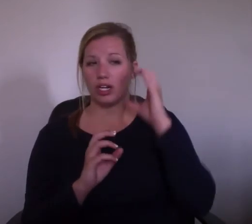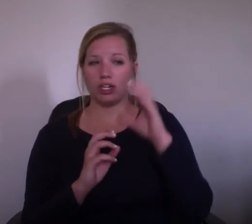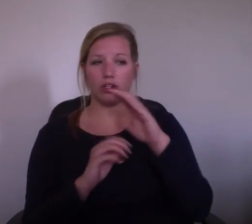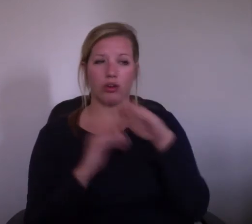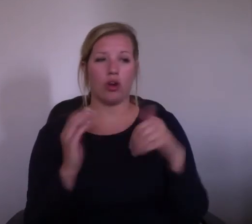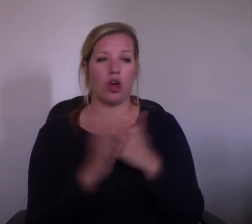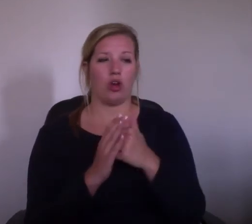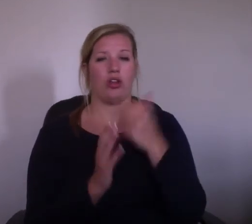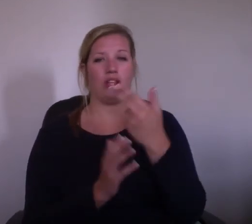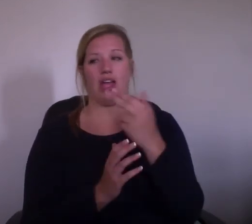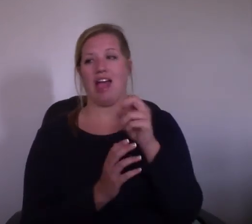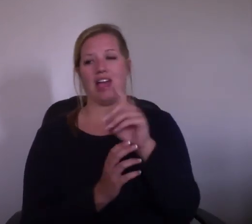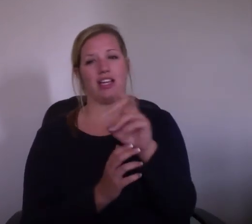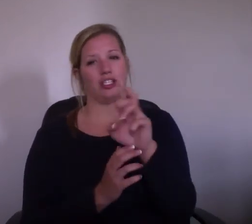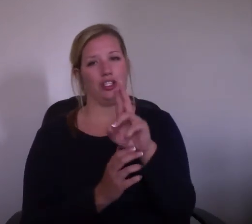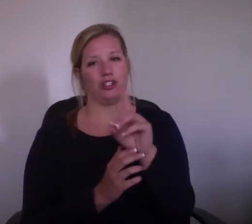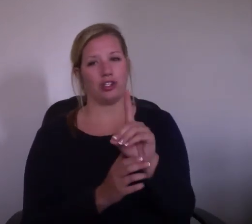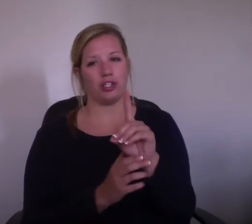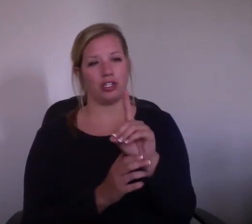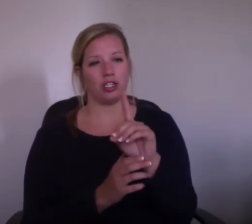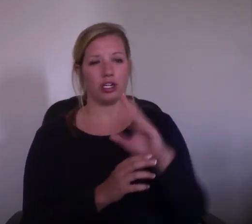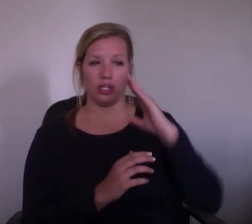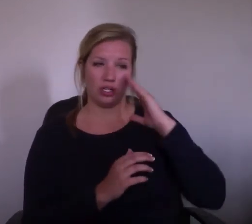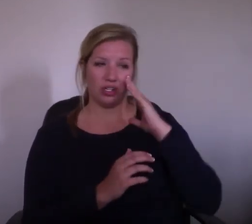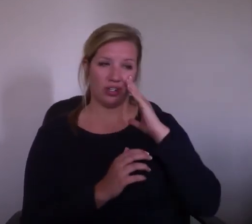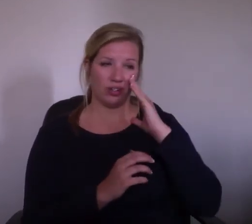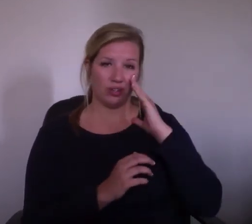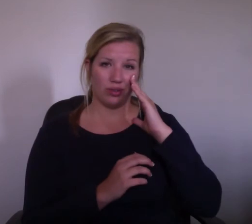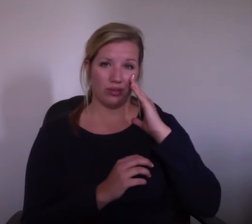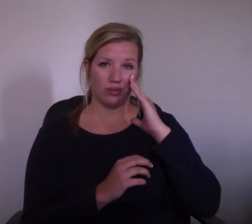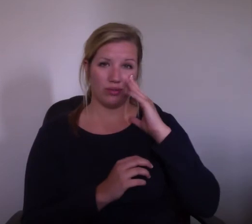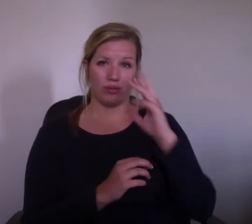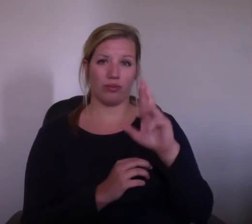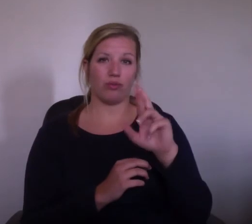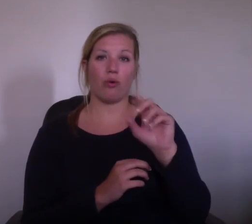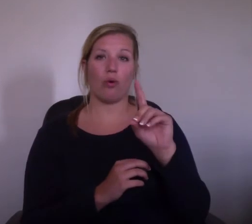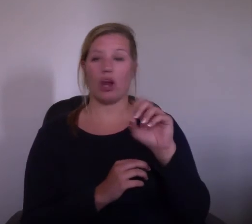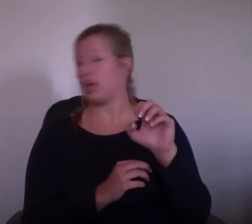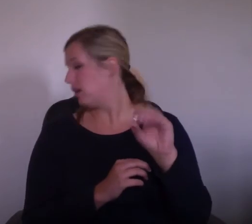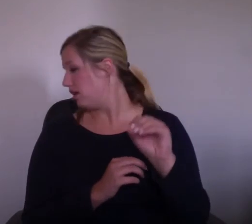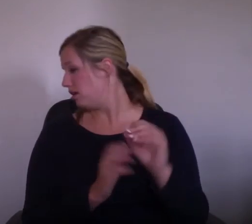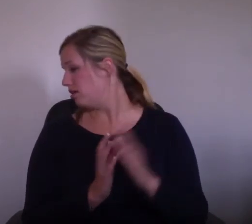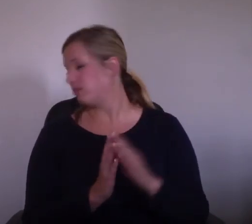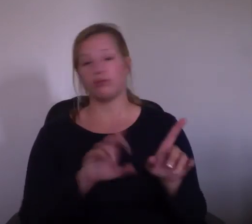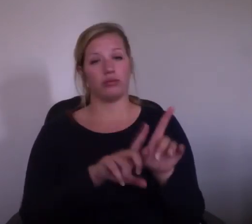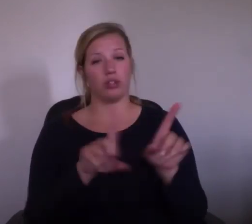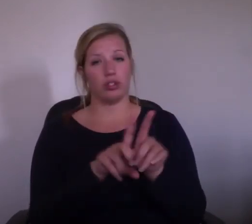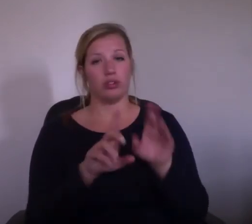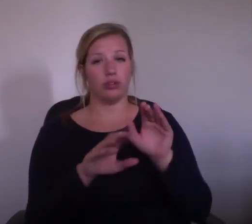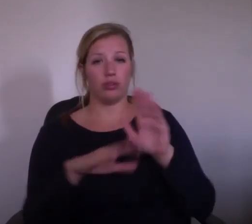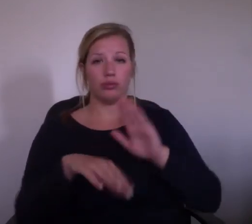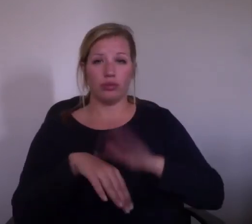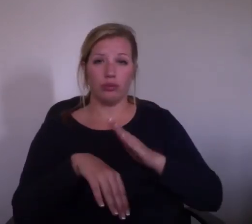weather radio. It's not just to get the weather, but it's also to get warnings about other hazards that may